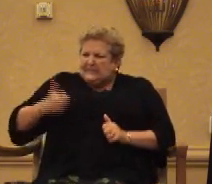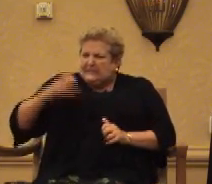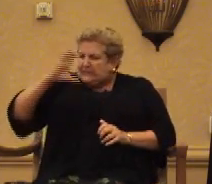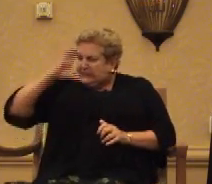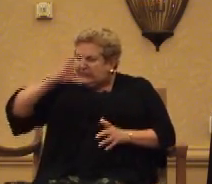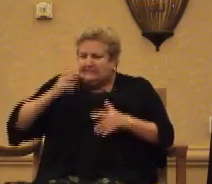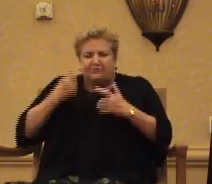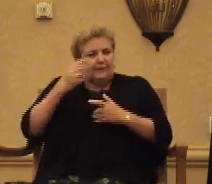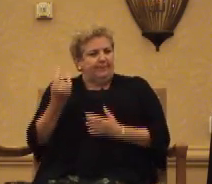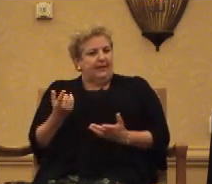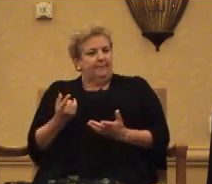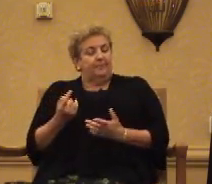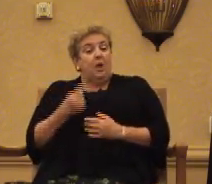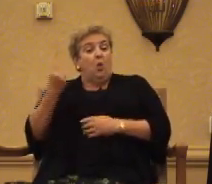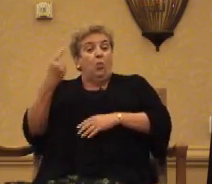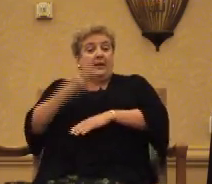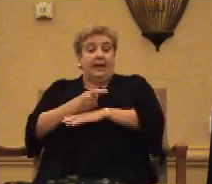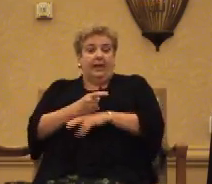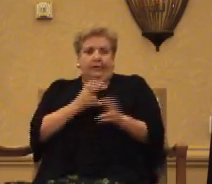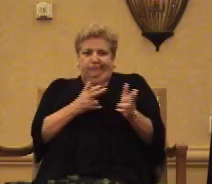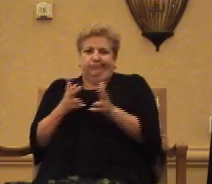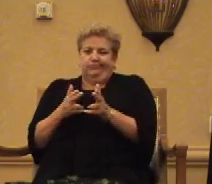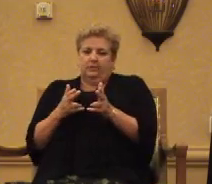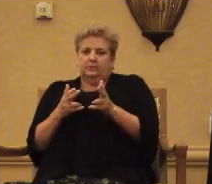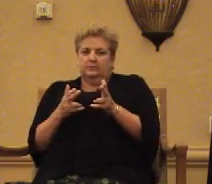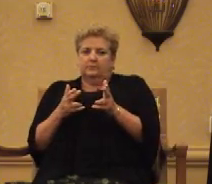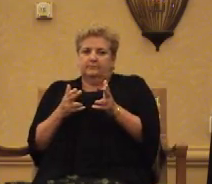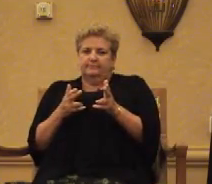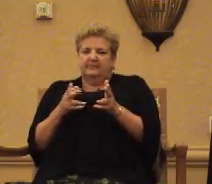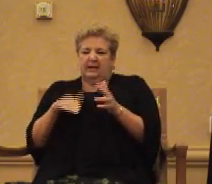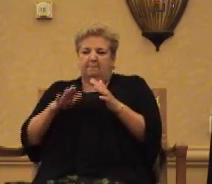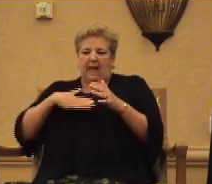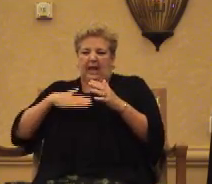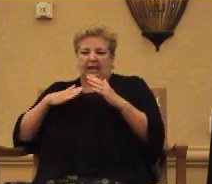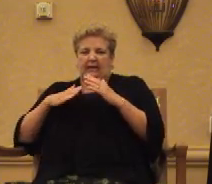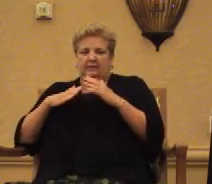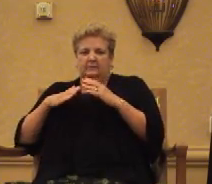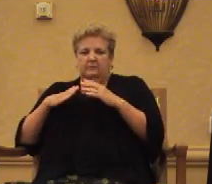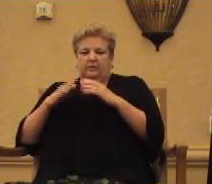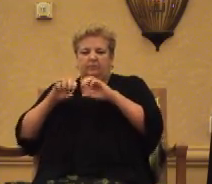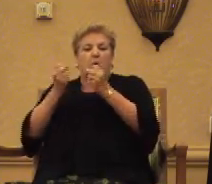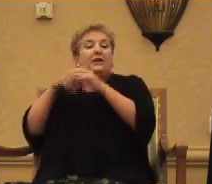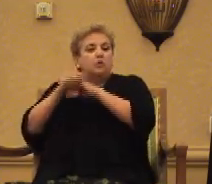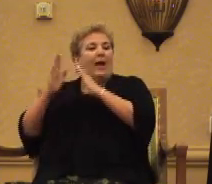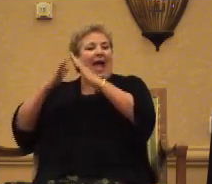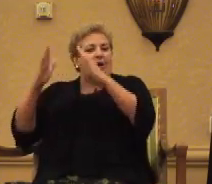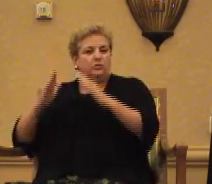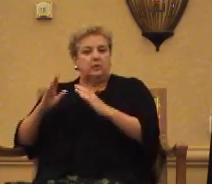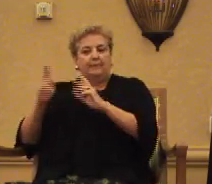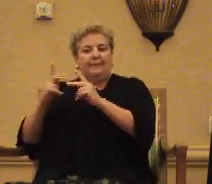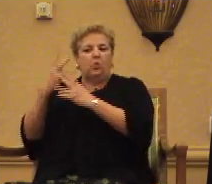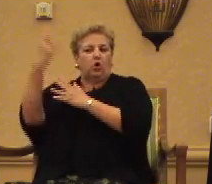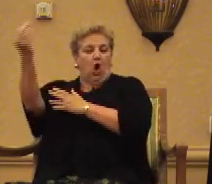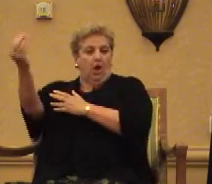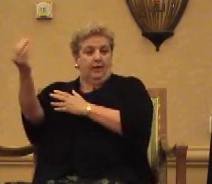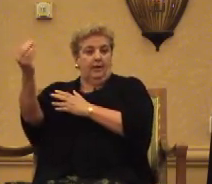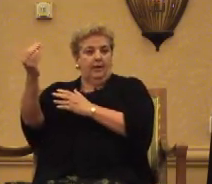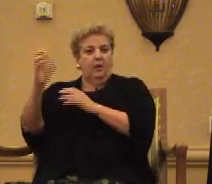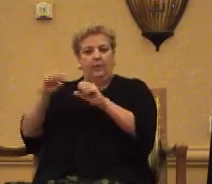one day we pulled a burglary in the neighborhood, and we broke into this house. Some people were gone, and one of the things we stole was